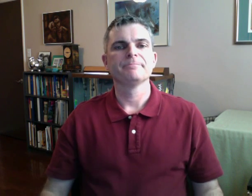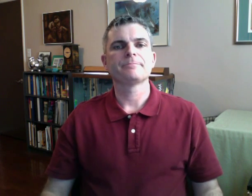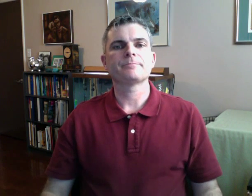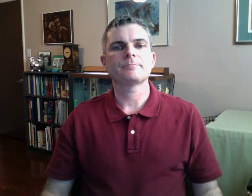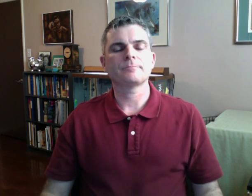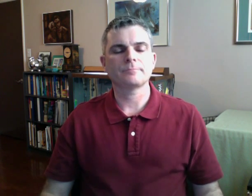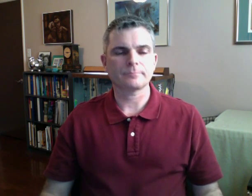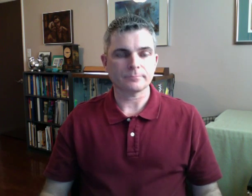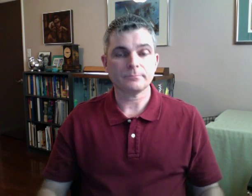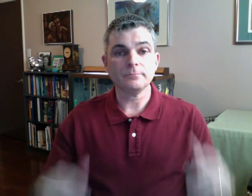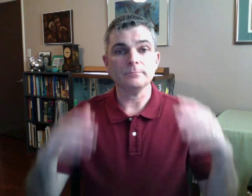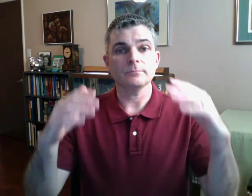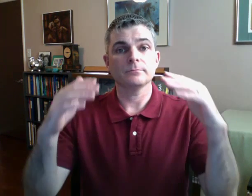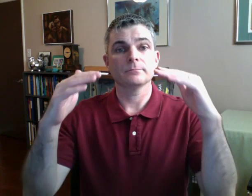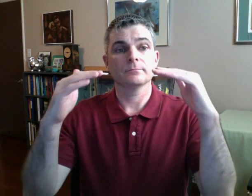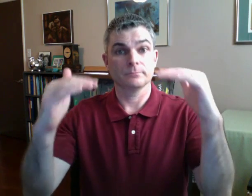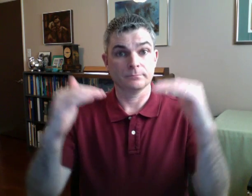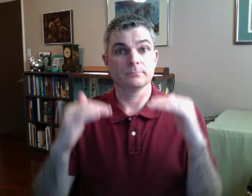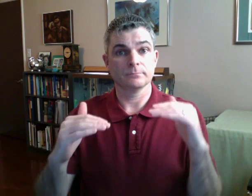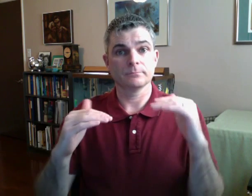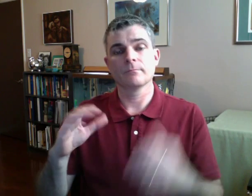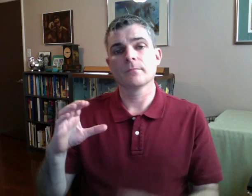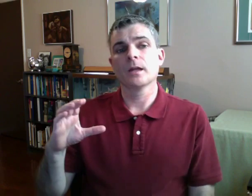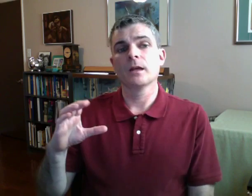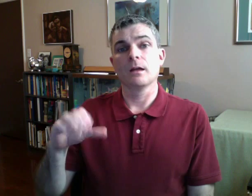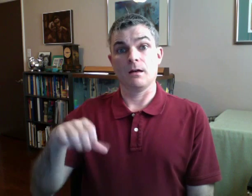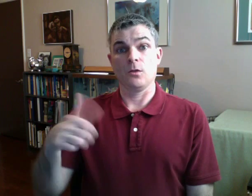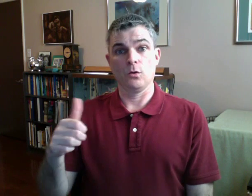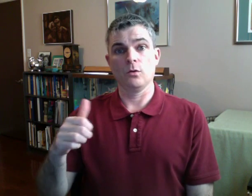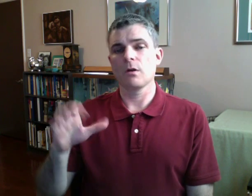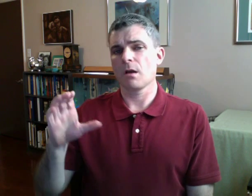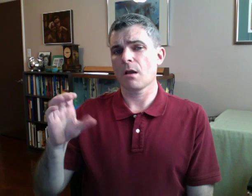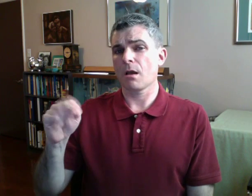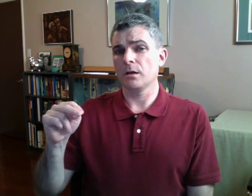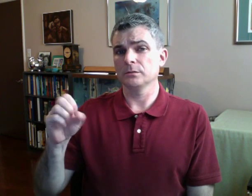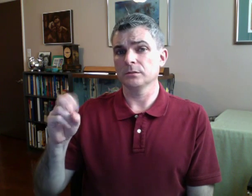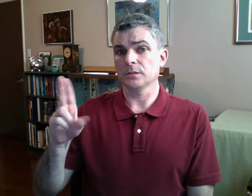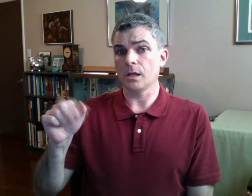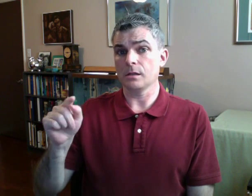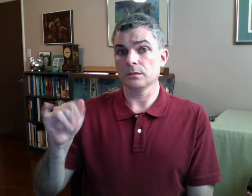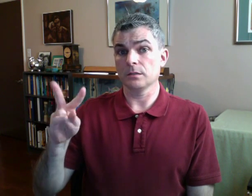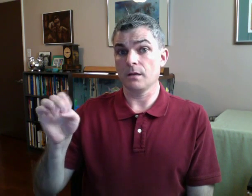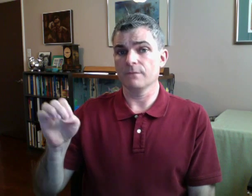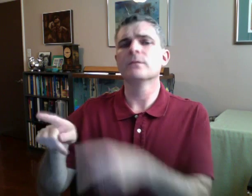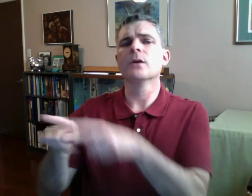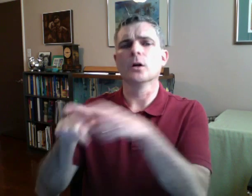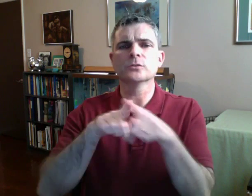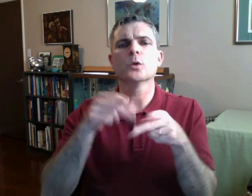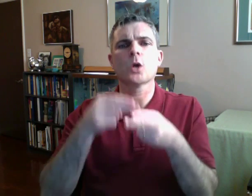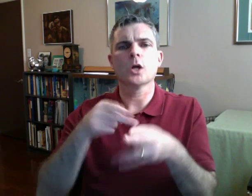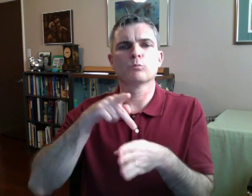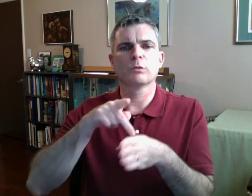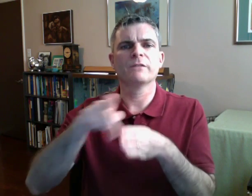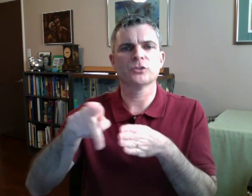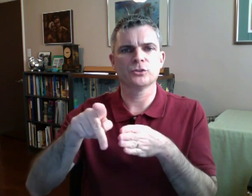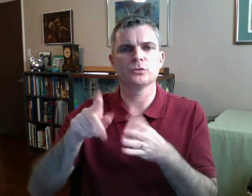The consultative register is also known as the professional register. Users of this level of dictionary use